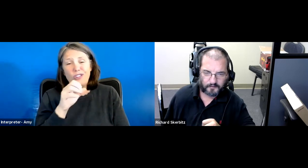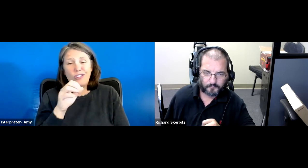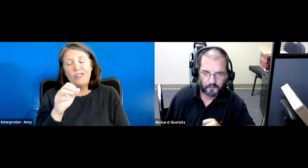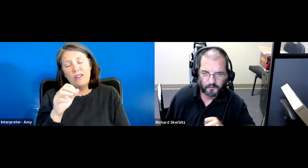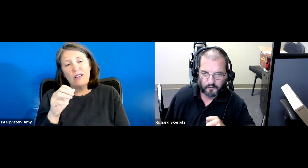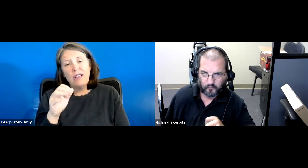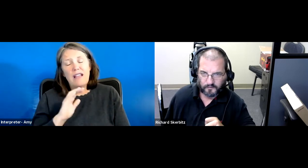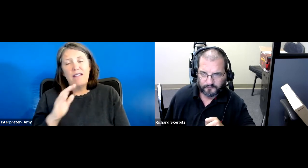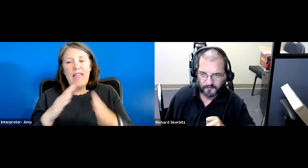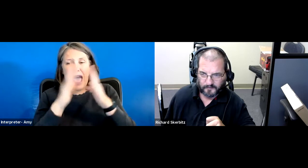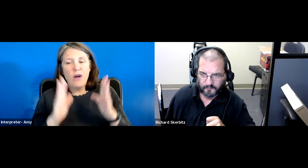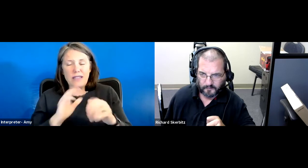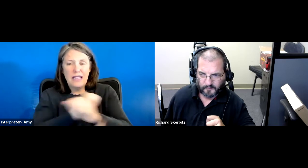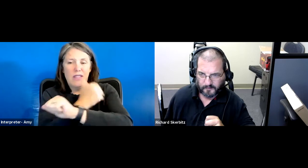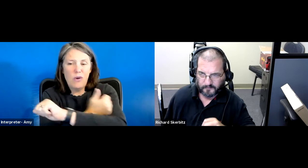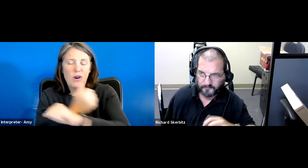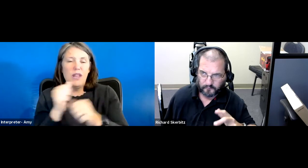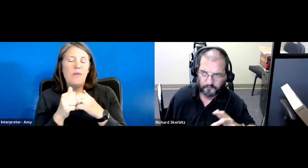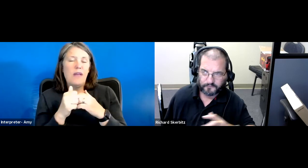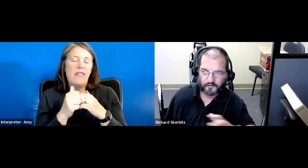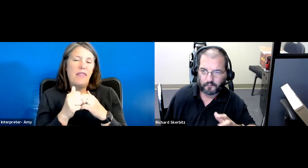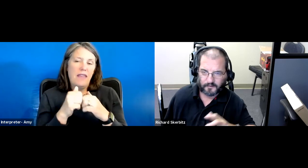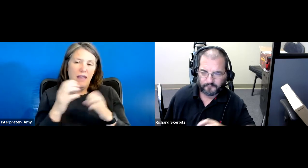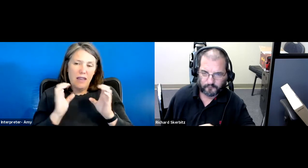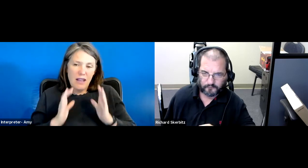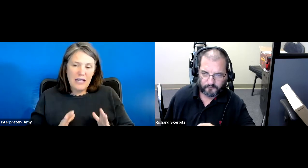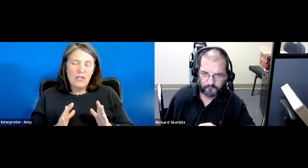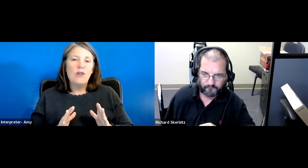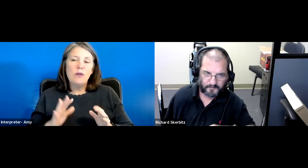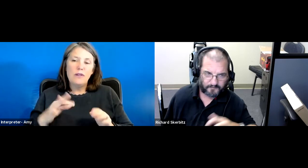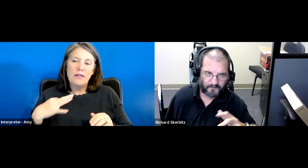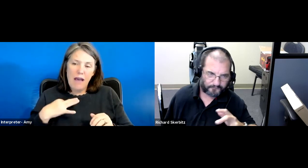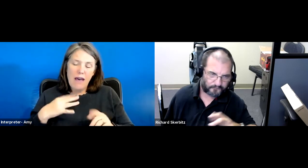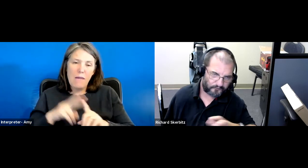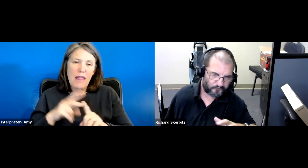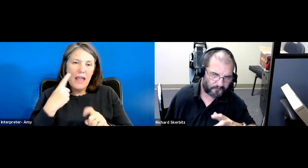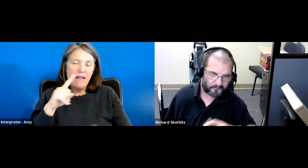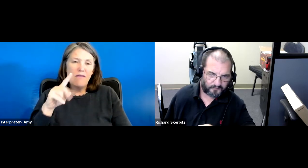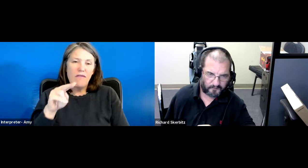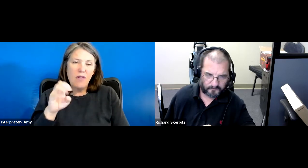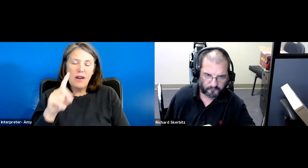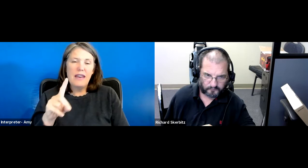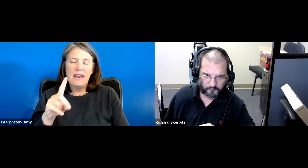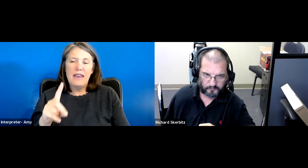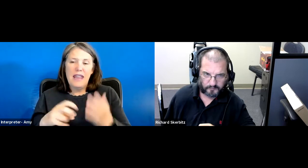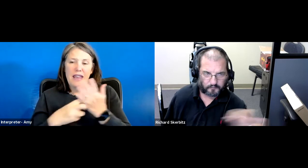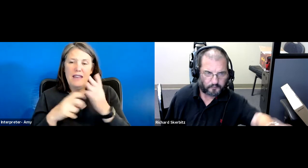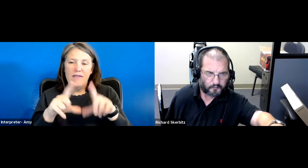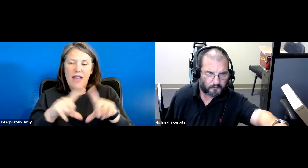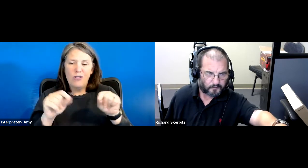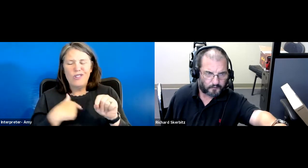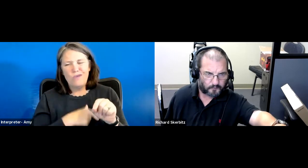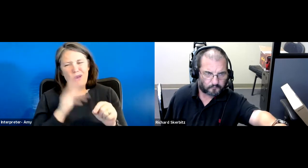authority with and consumers on applying for NED vouchers, which we're going to get into a little bit